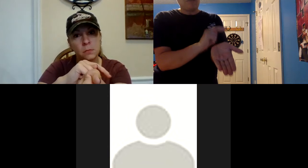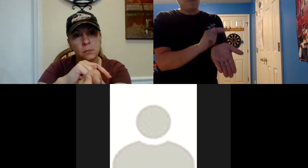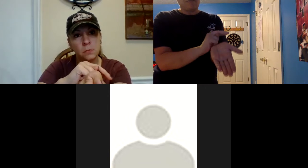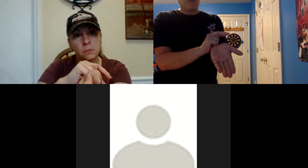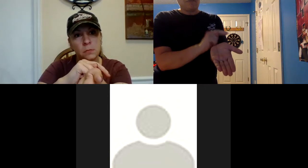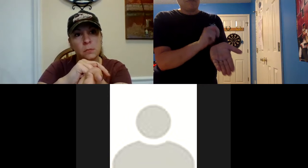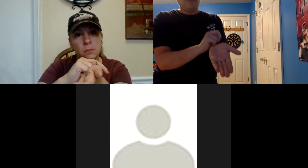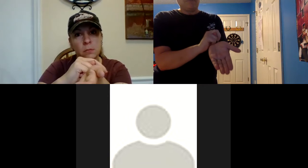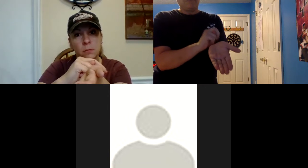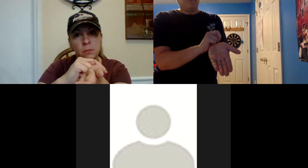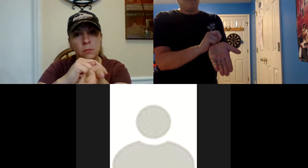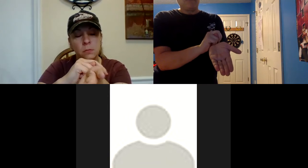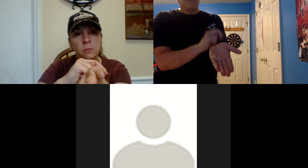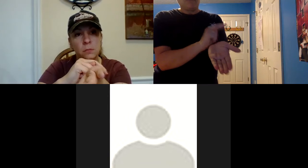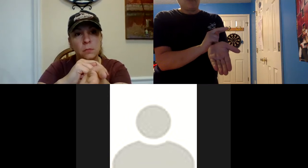right.